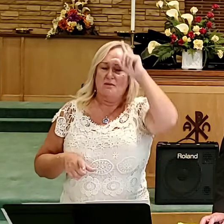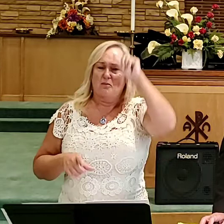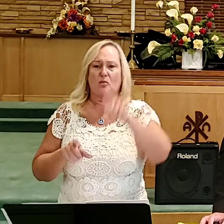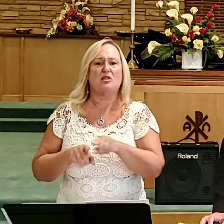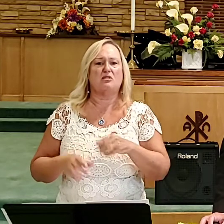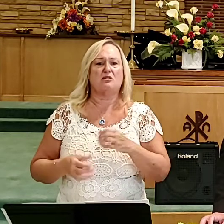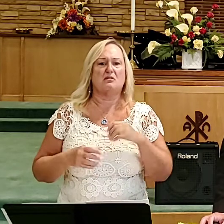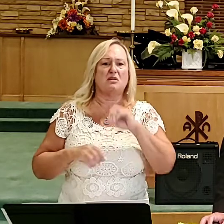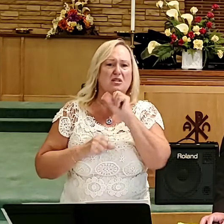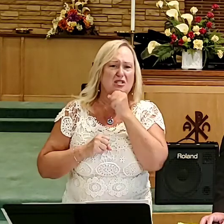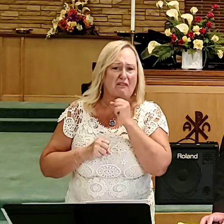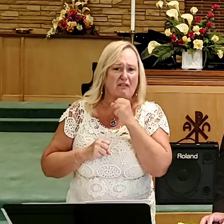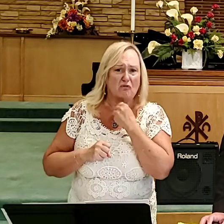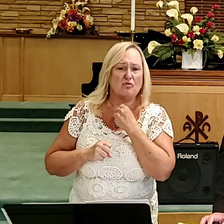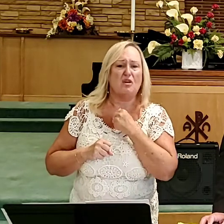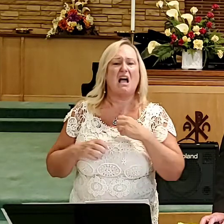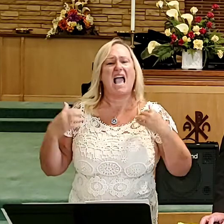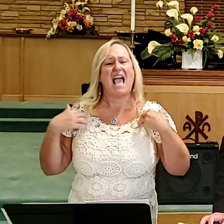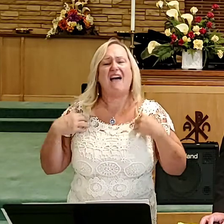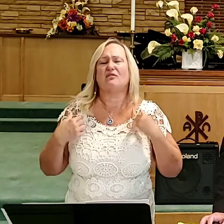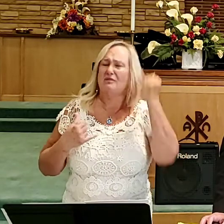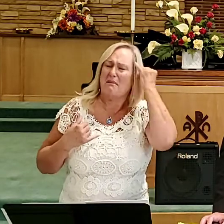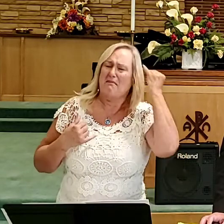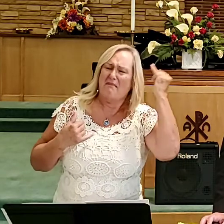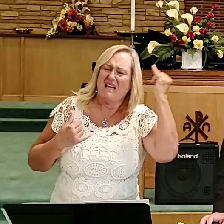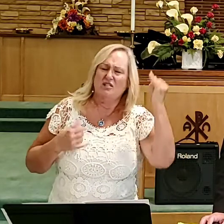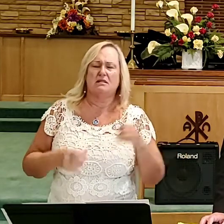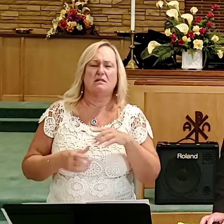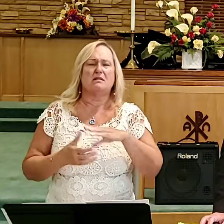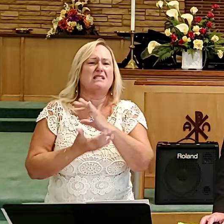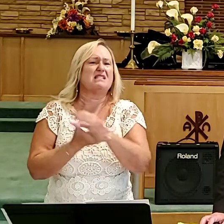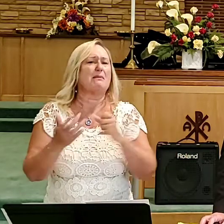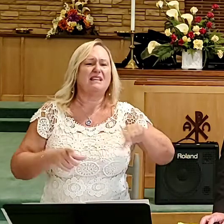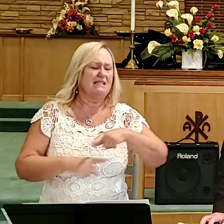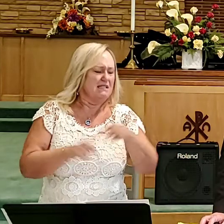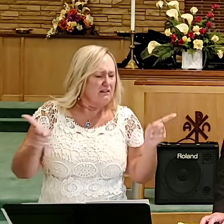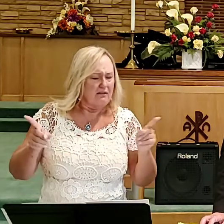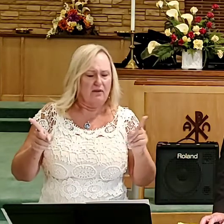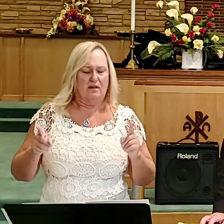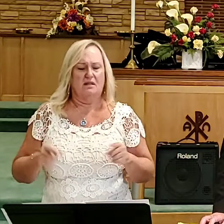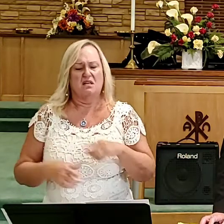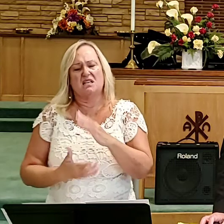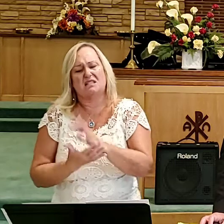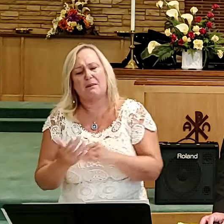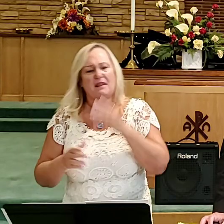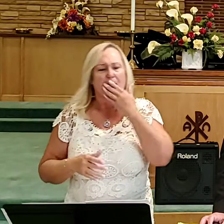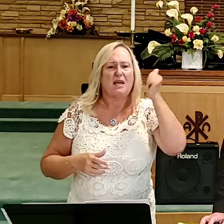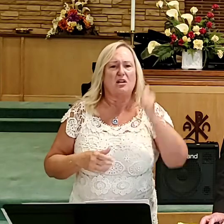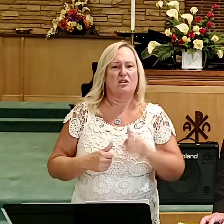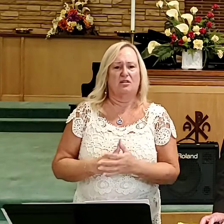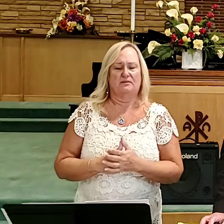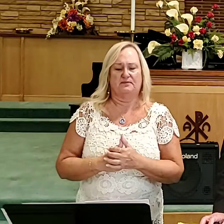suffering. I have to imagine something different, something better.